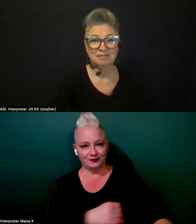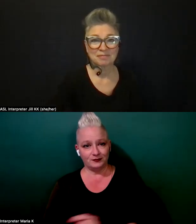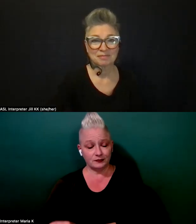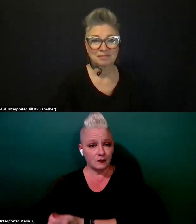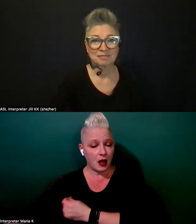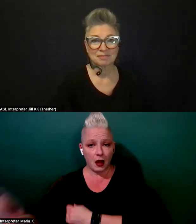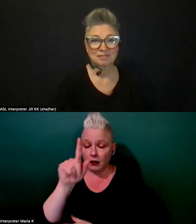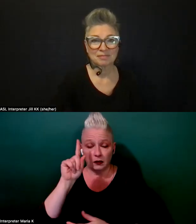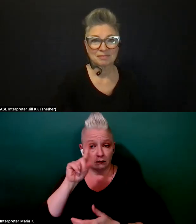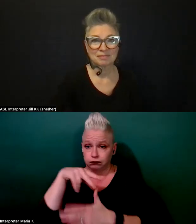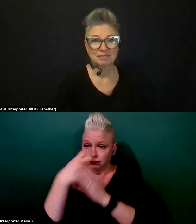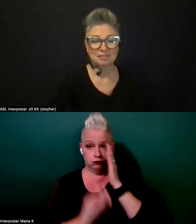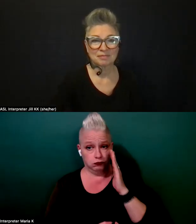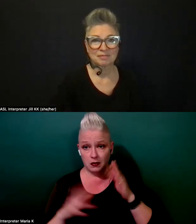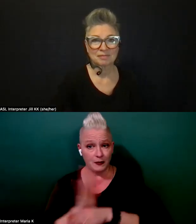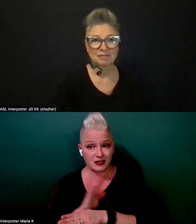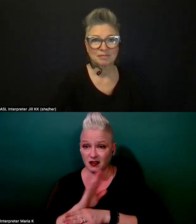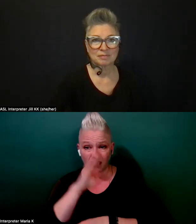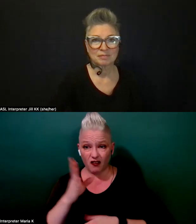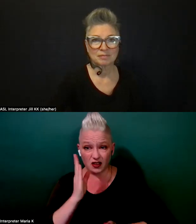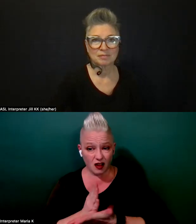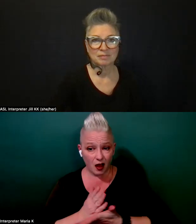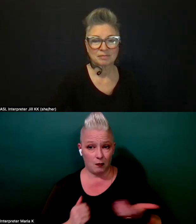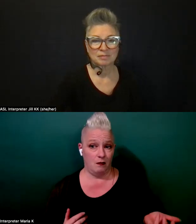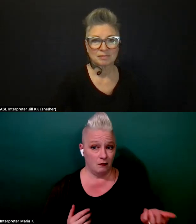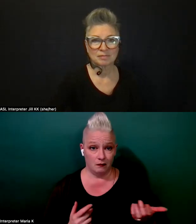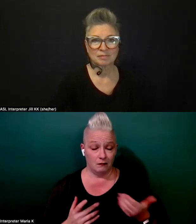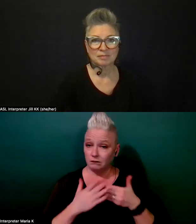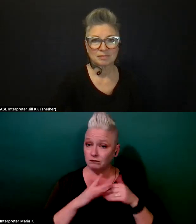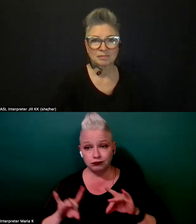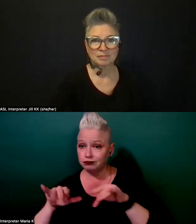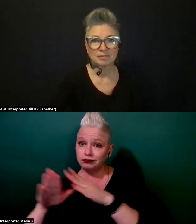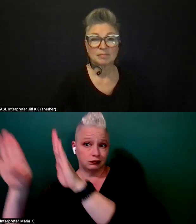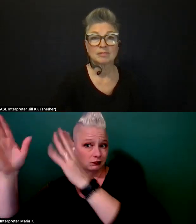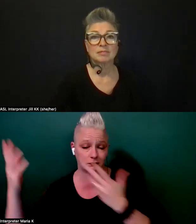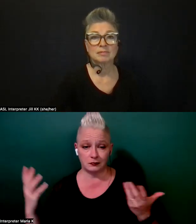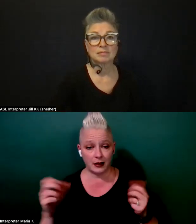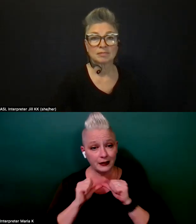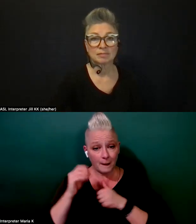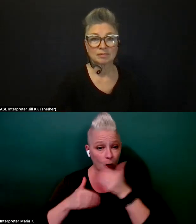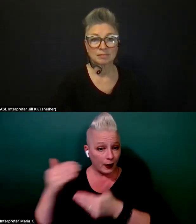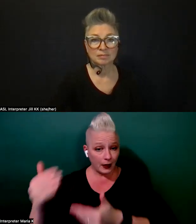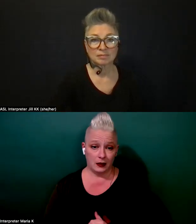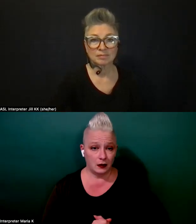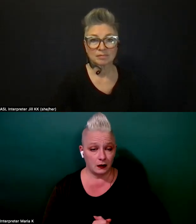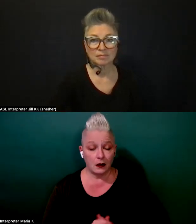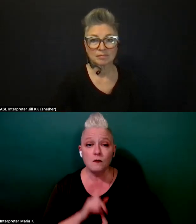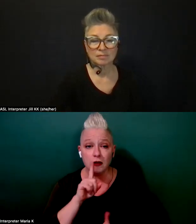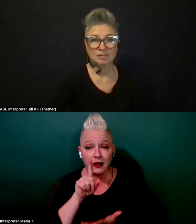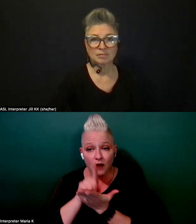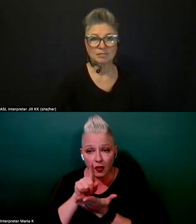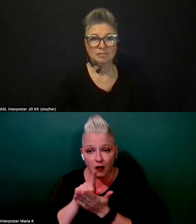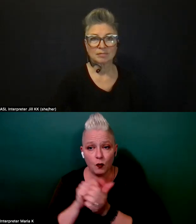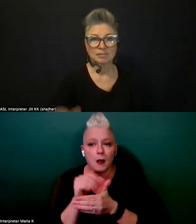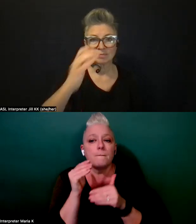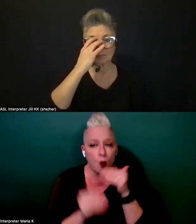into the business and I really never stopped. It all went from there. And I just kept going and I really fell in love with the process